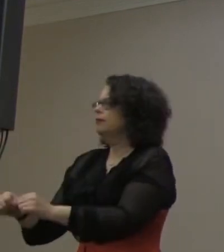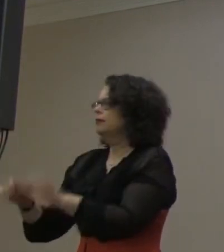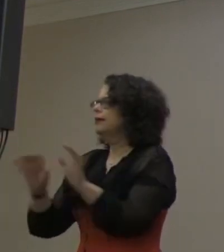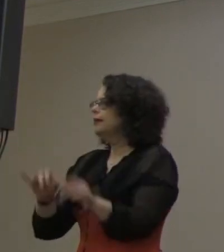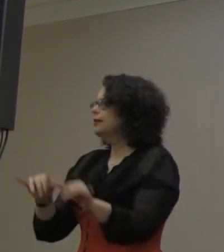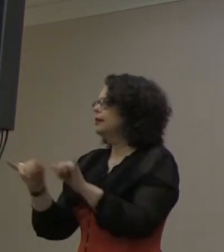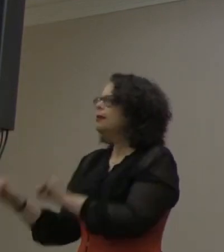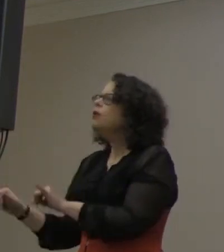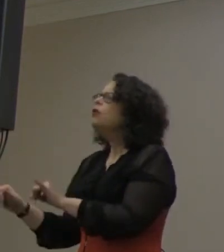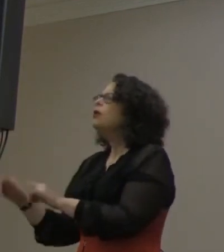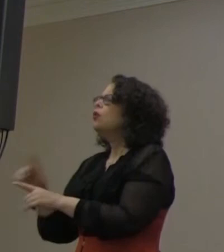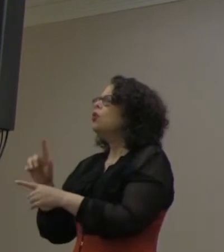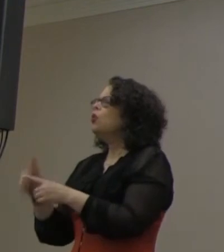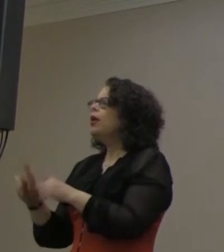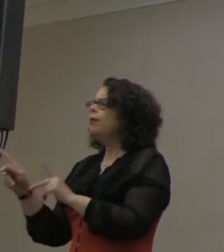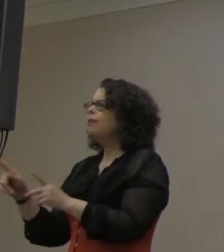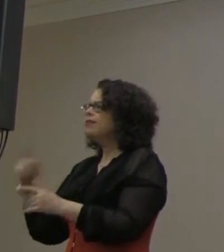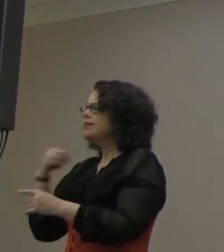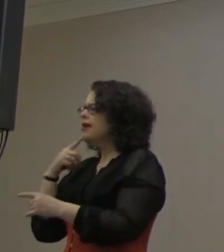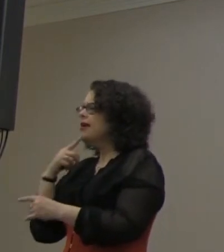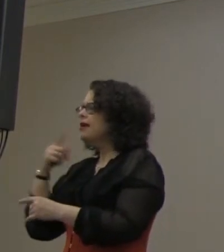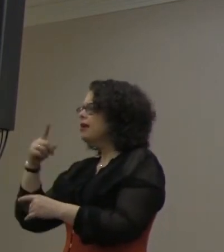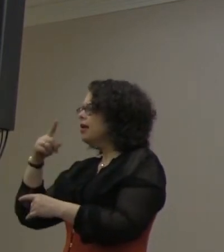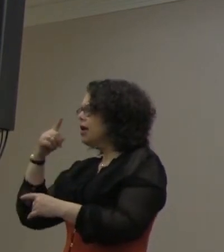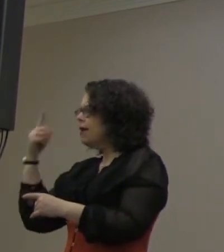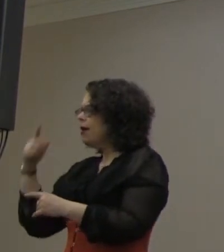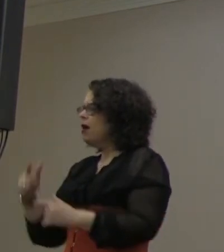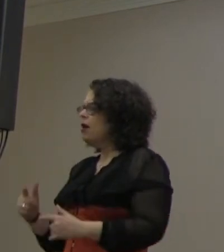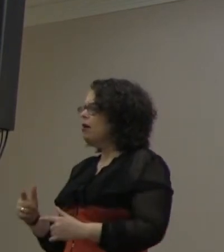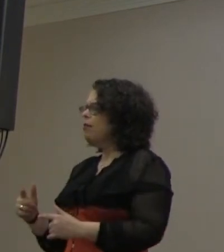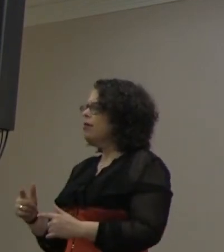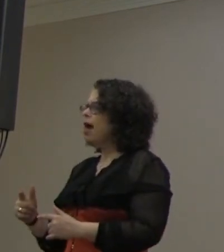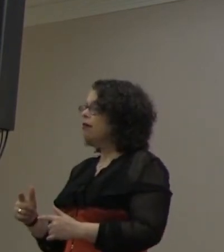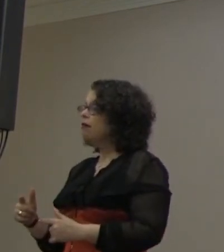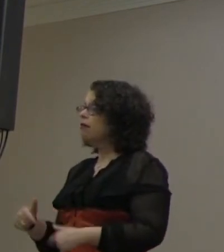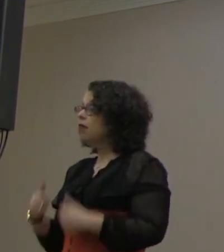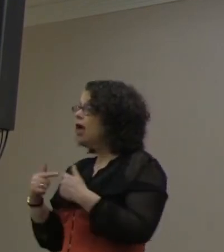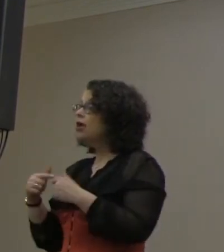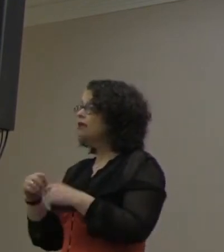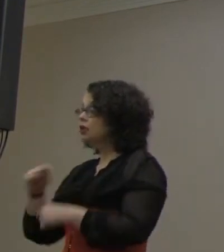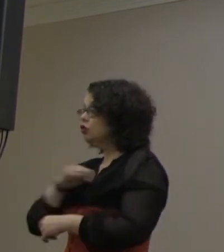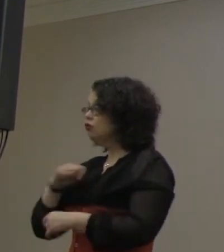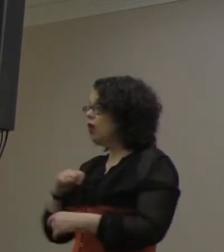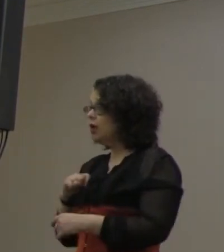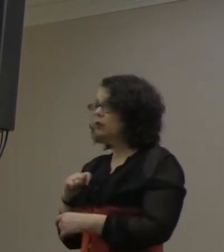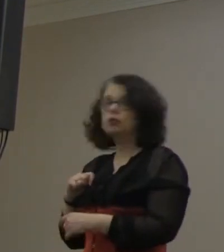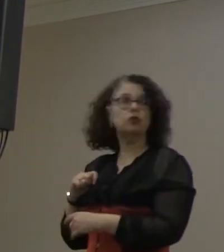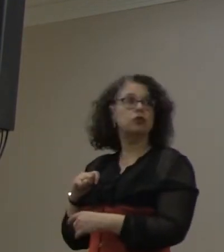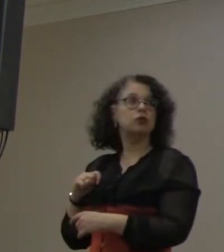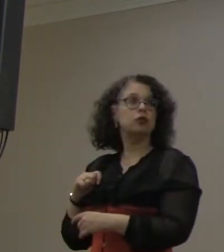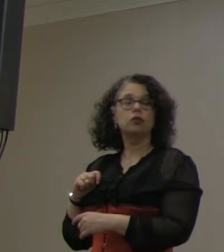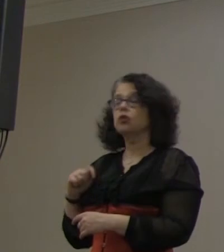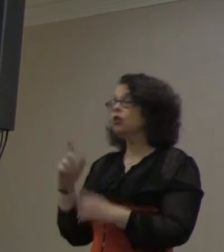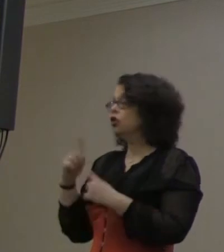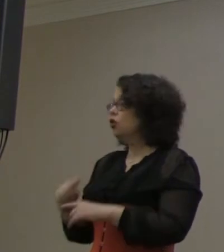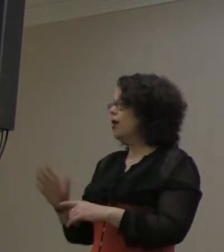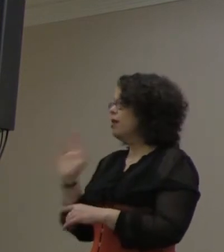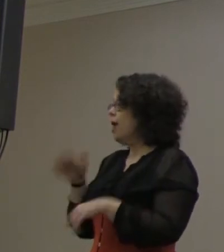Similarly, when people declared that Black Lives Toronto, this past Pride